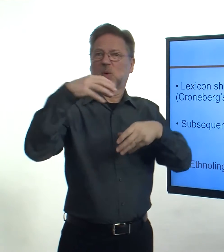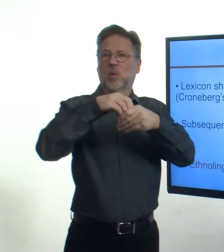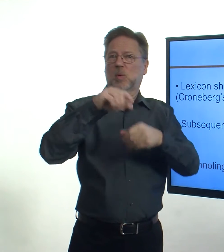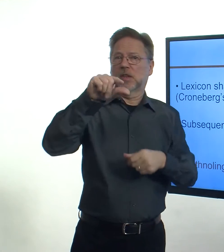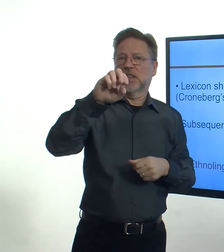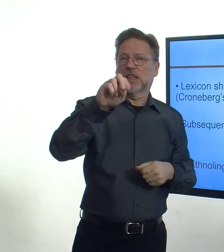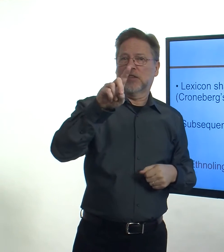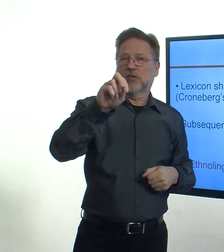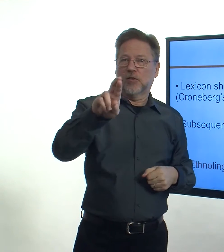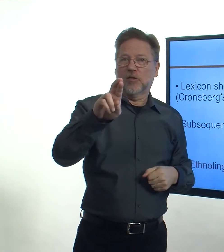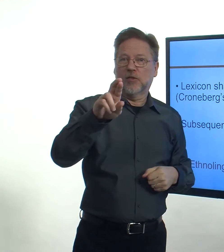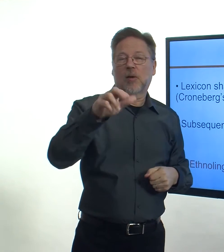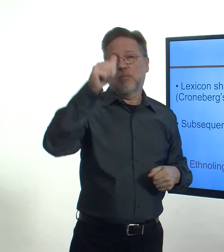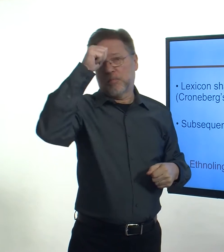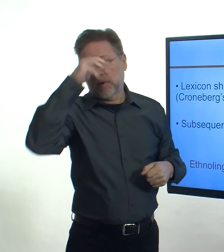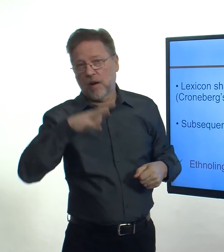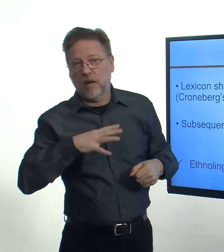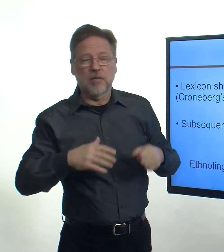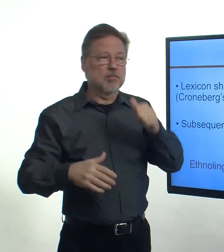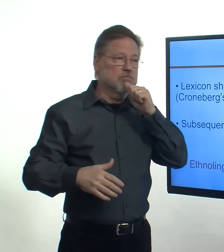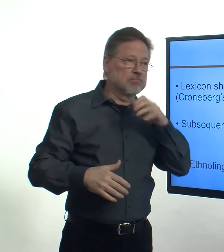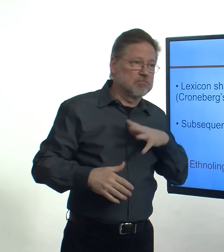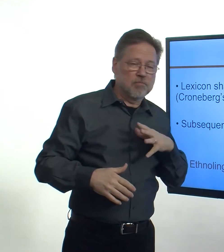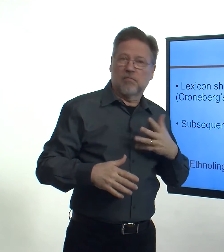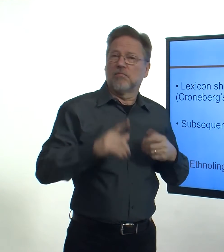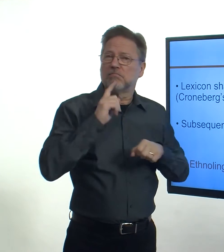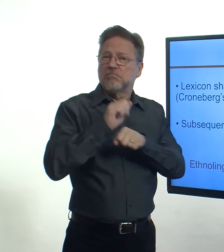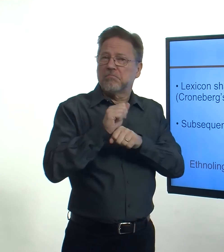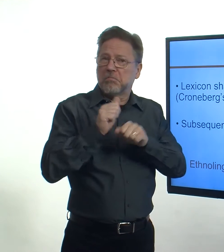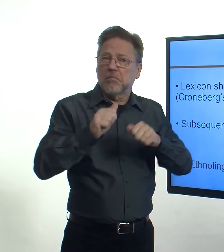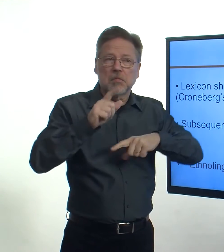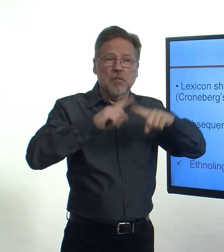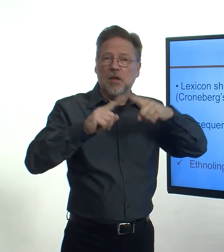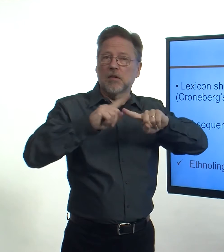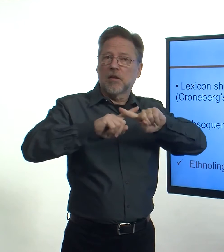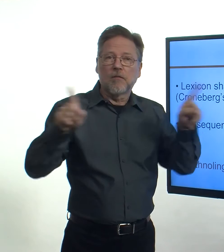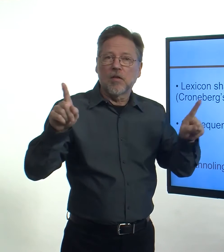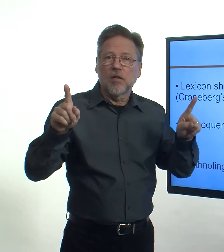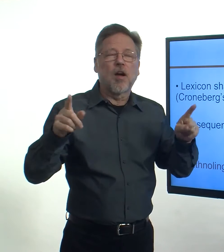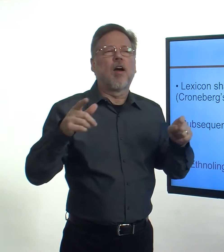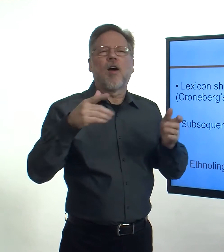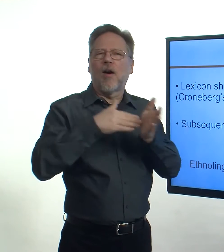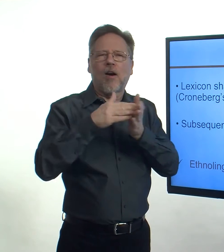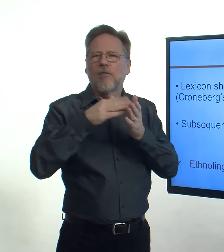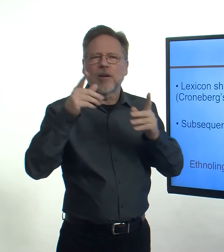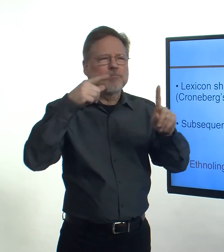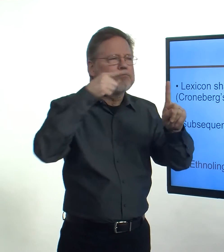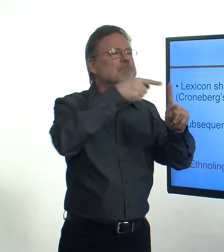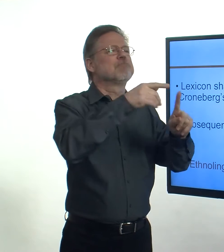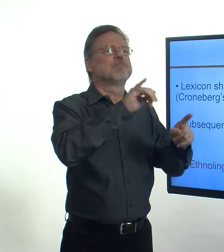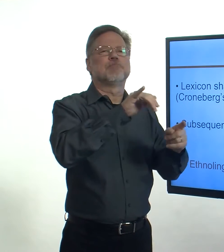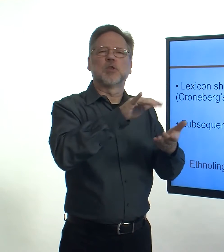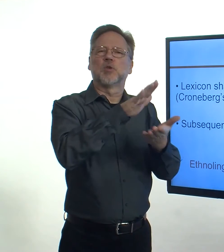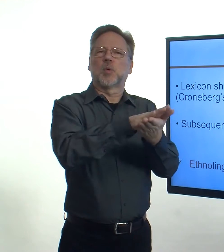Social class can also include gender, so males and females may sign differently. Often this is tied to schooling